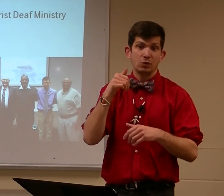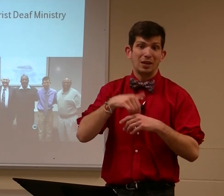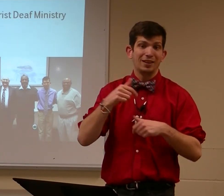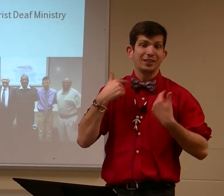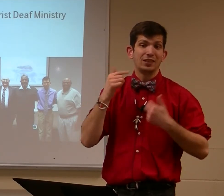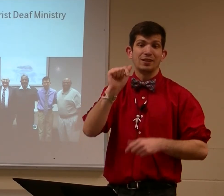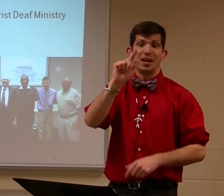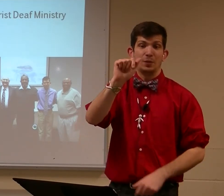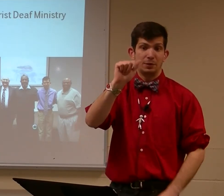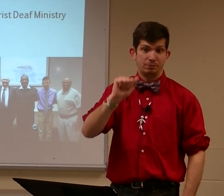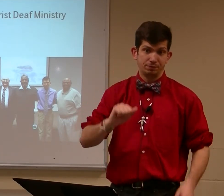I lived in Alabama.